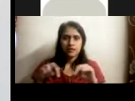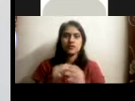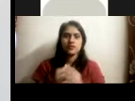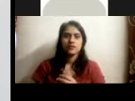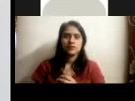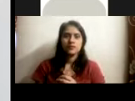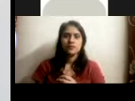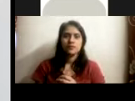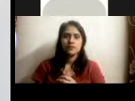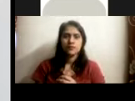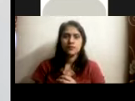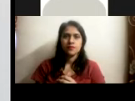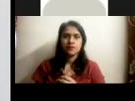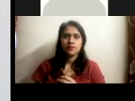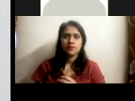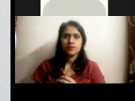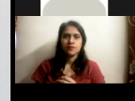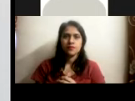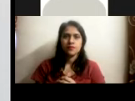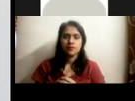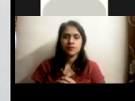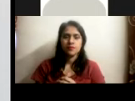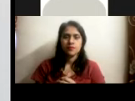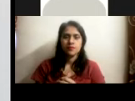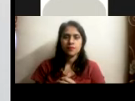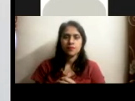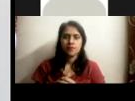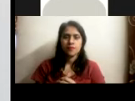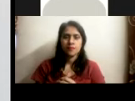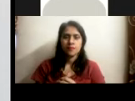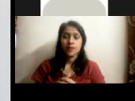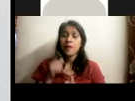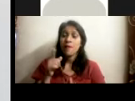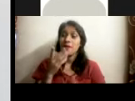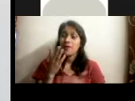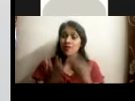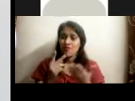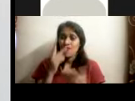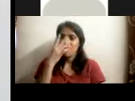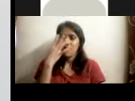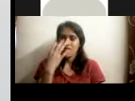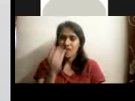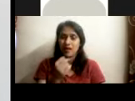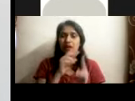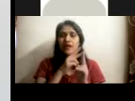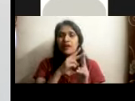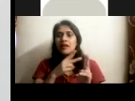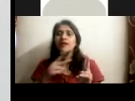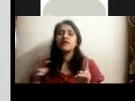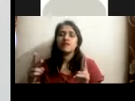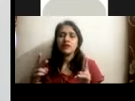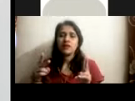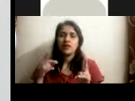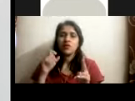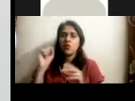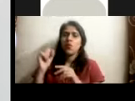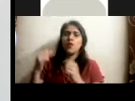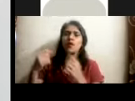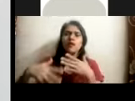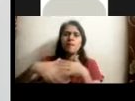there you might find, depending on where you're reading from, you might find different typologies. And on the basis of your discipline also, there